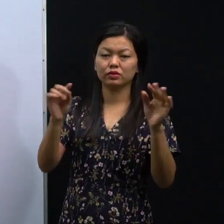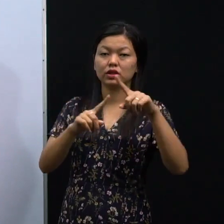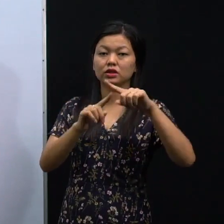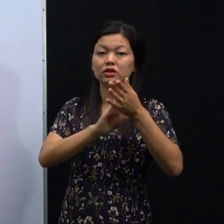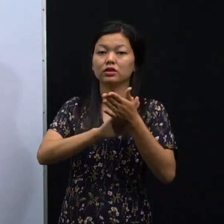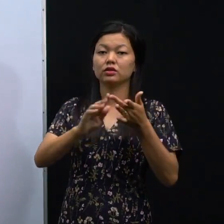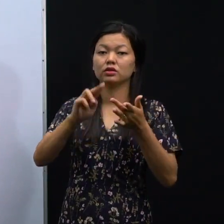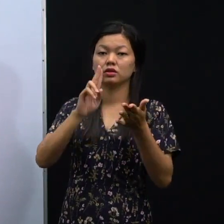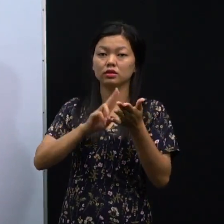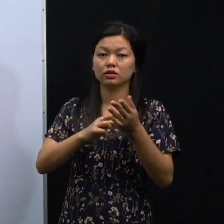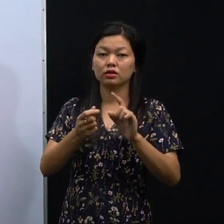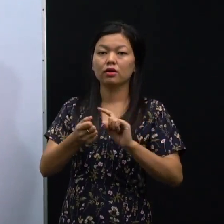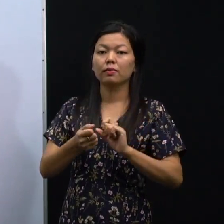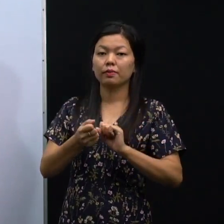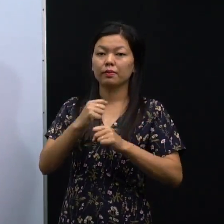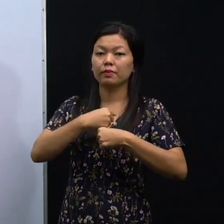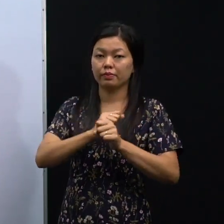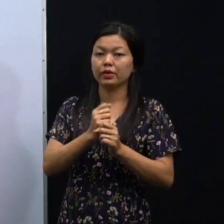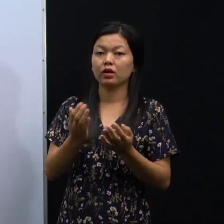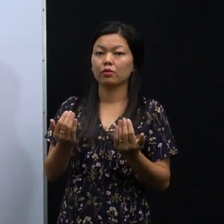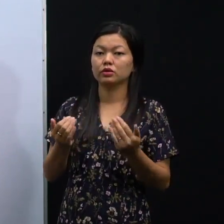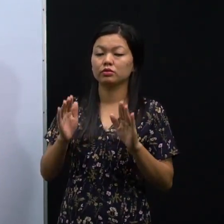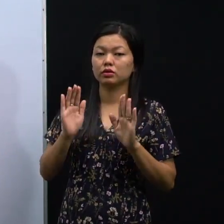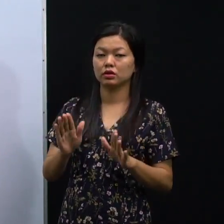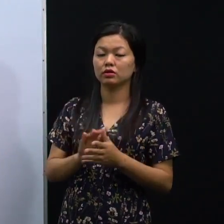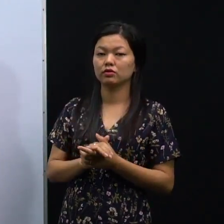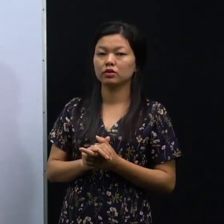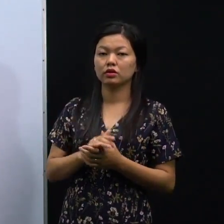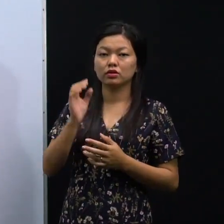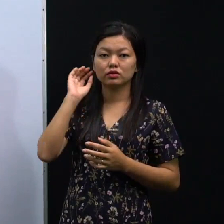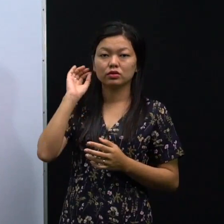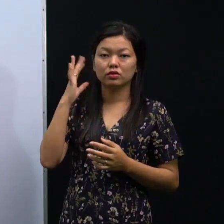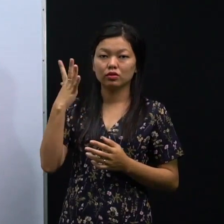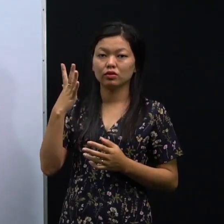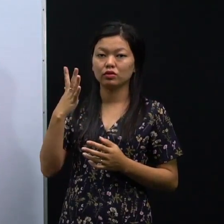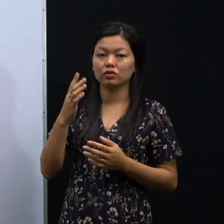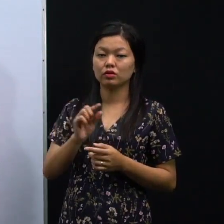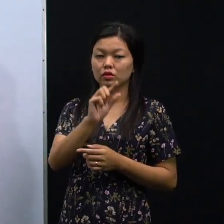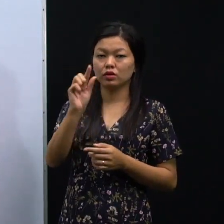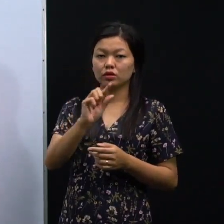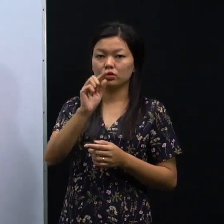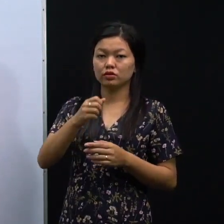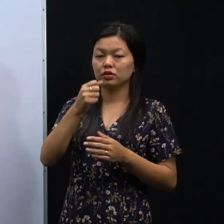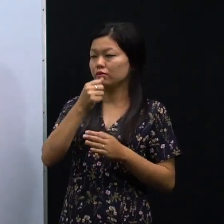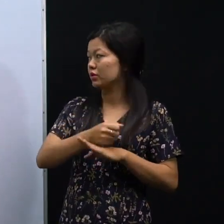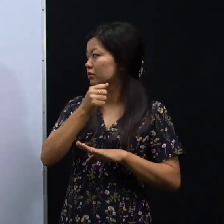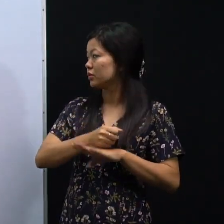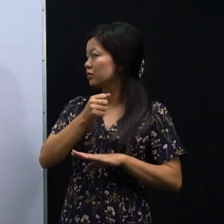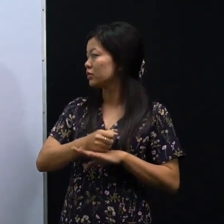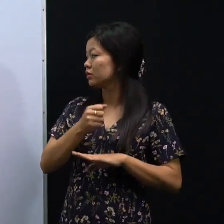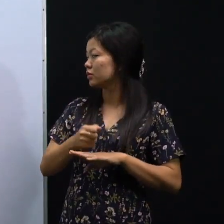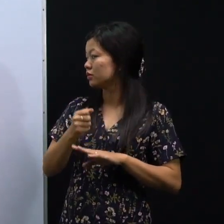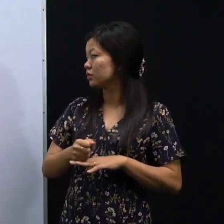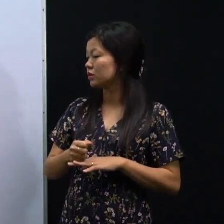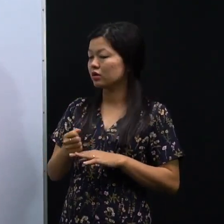foil and he placed it in this way. Clear? So this is an experiment, okay?